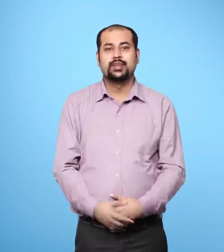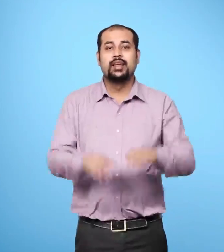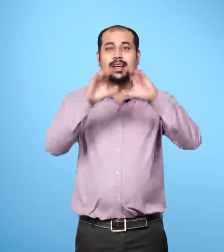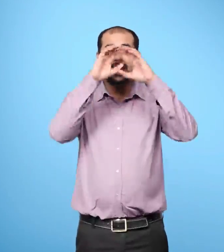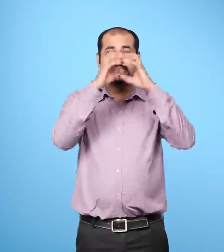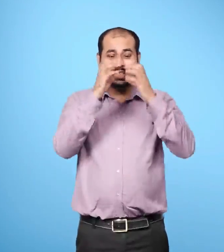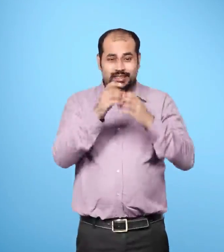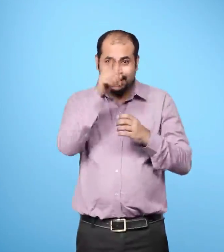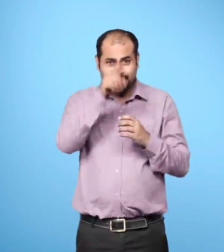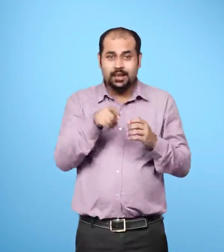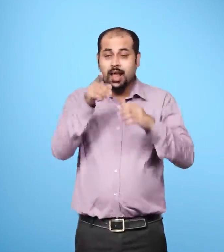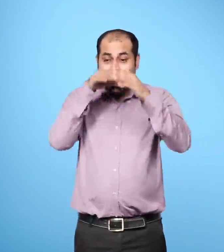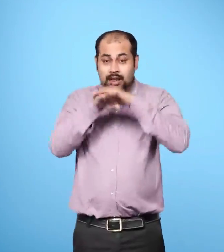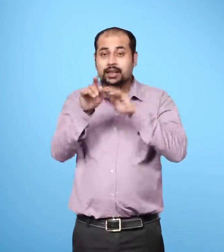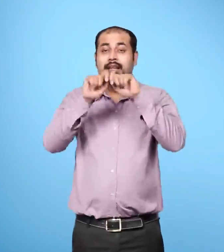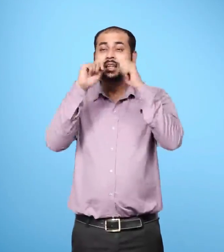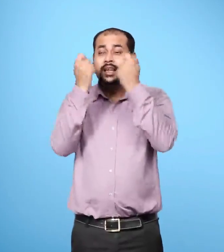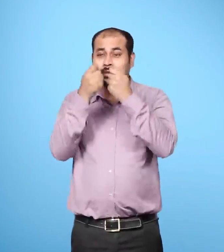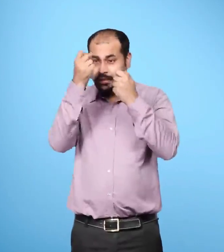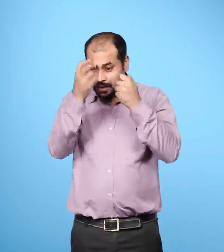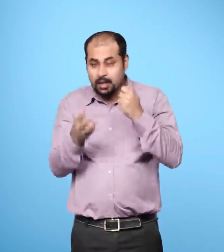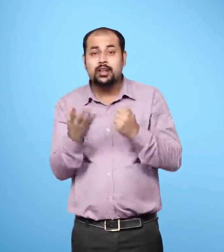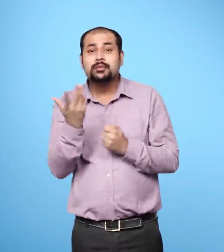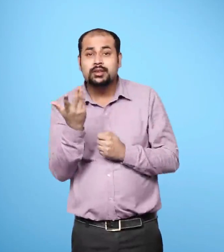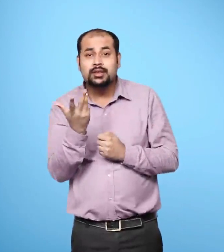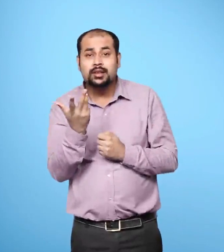How many teams will there be in each class?